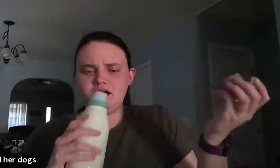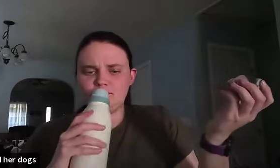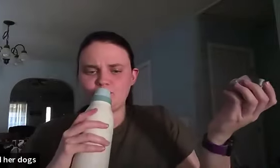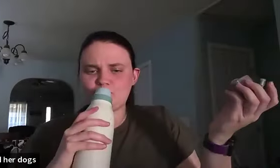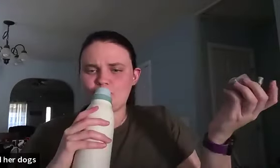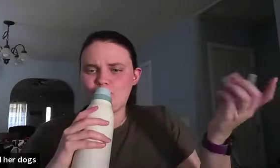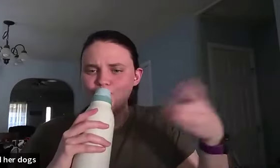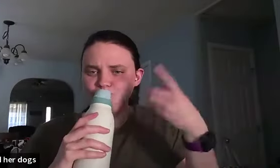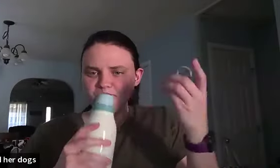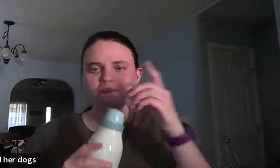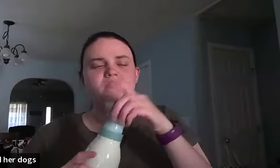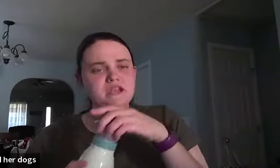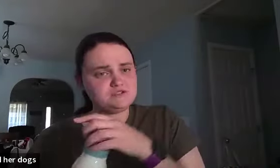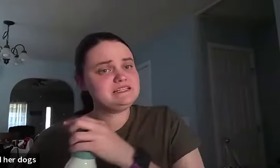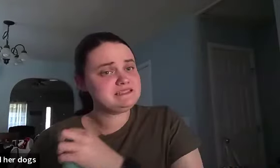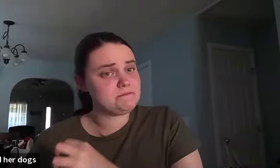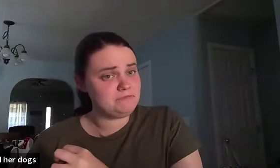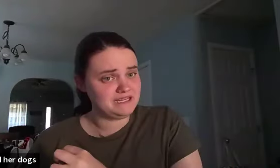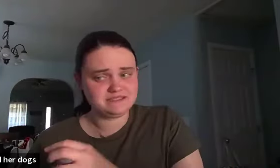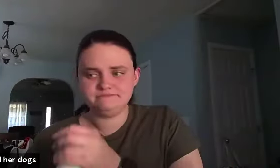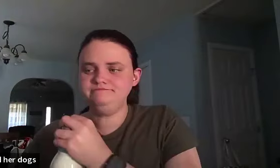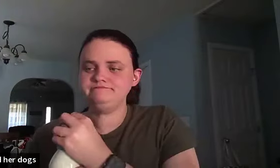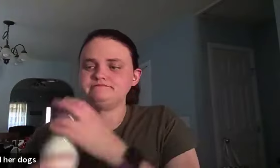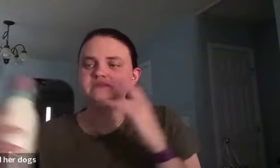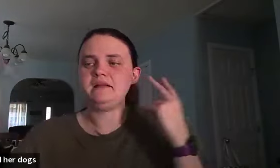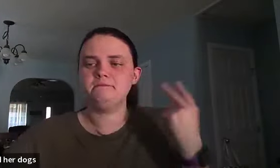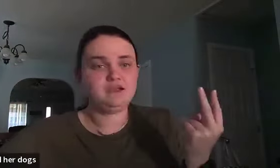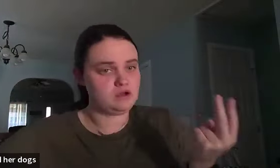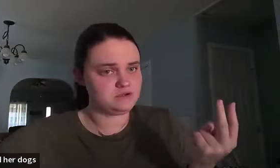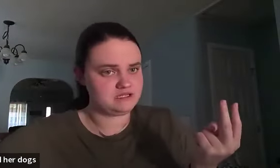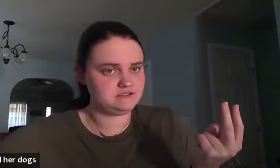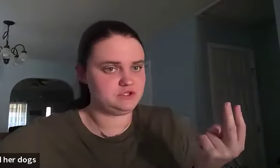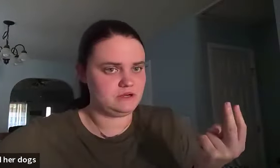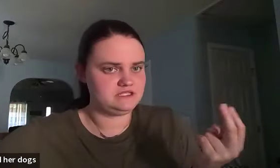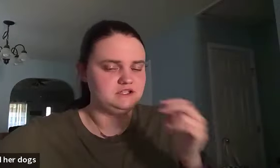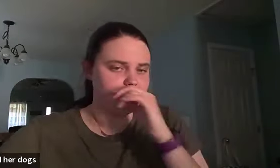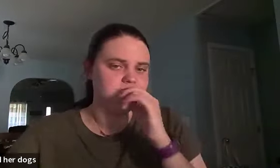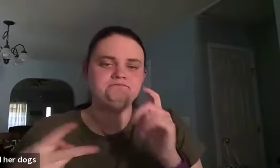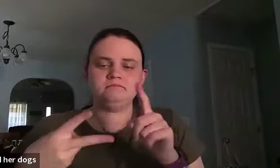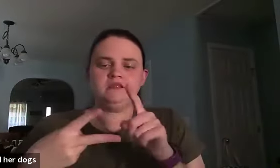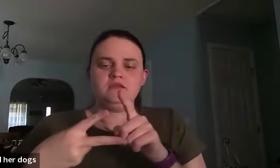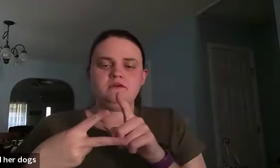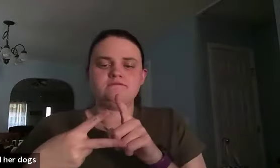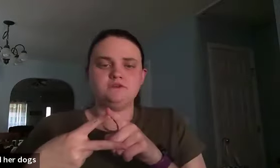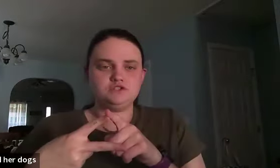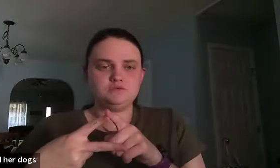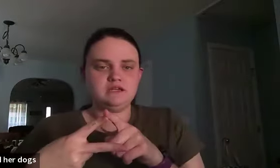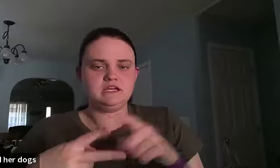Okay. The next one is minute. Minute also has two ways to do it. The first one is